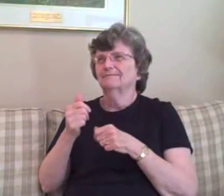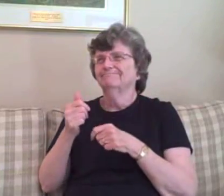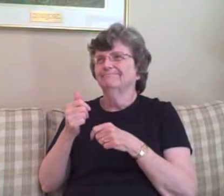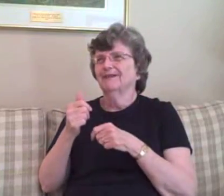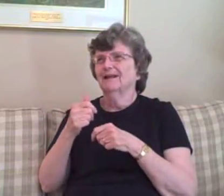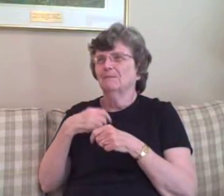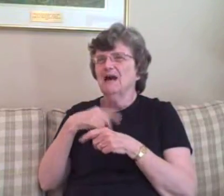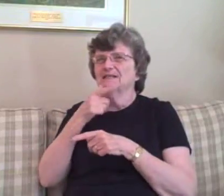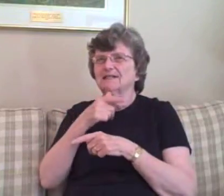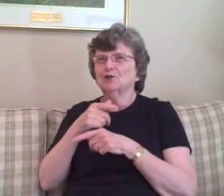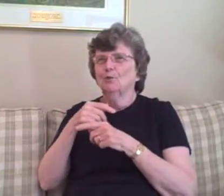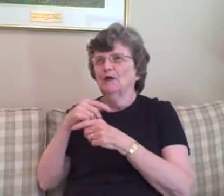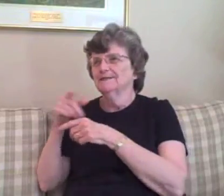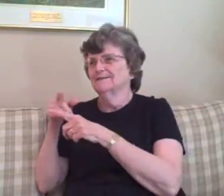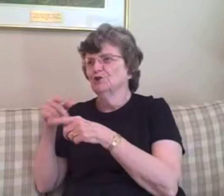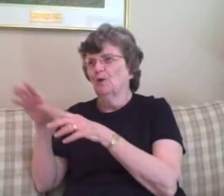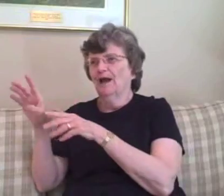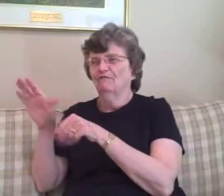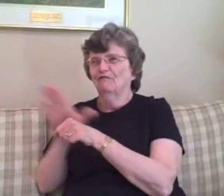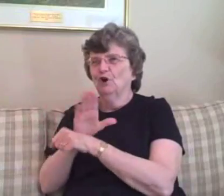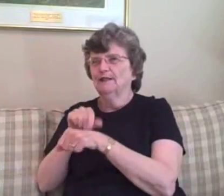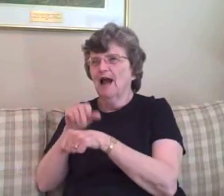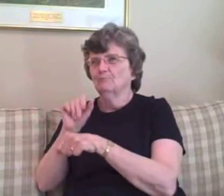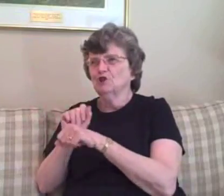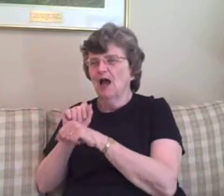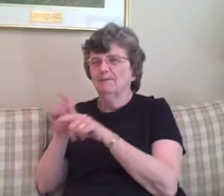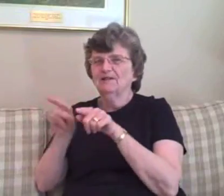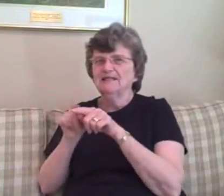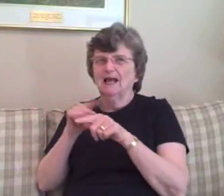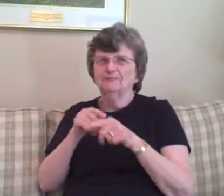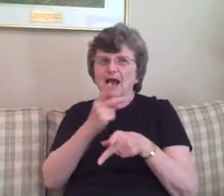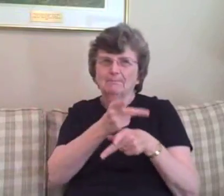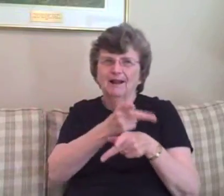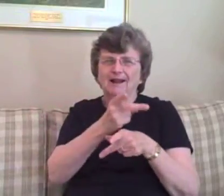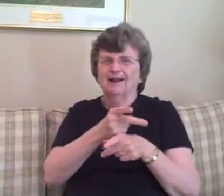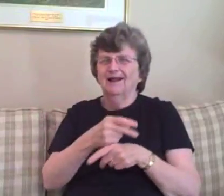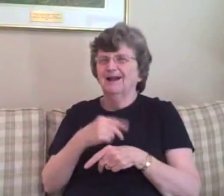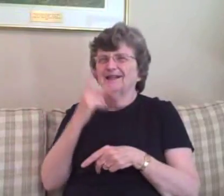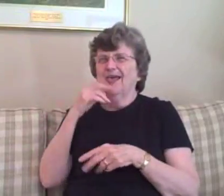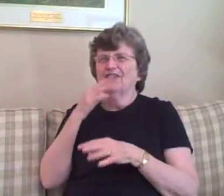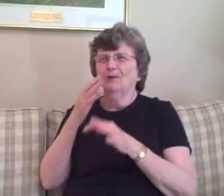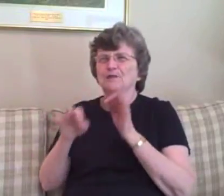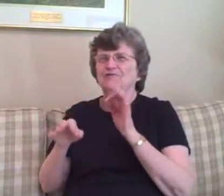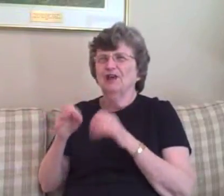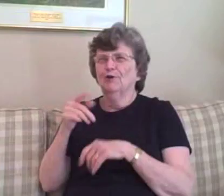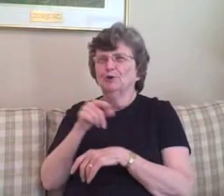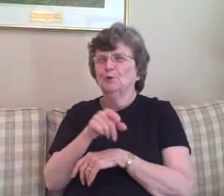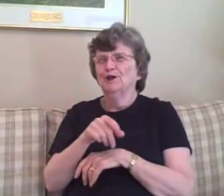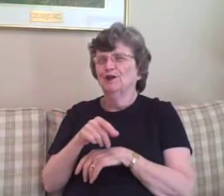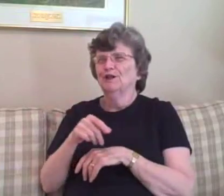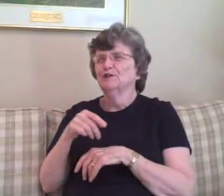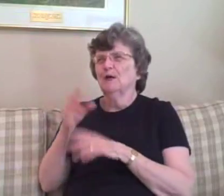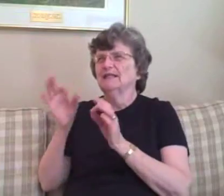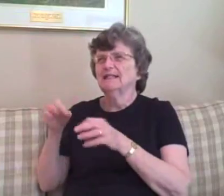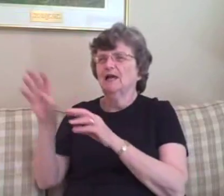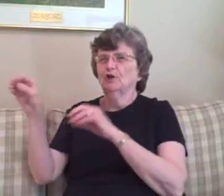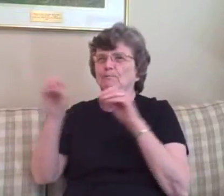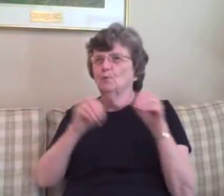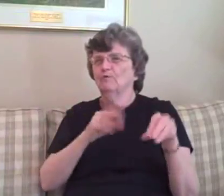relatives started to kind of decline. So my sister had a full-time job and was trying to help take care of them, and then it was hard for